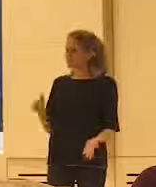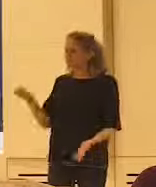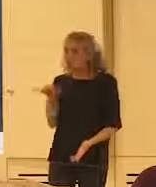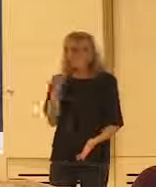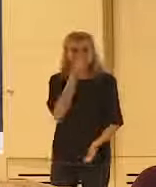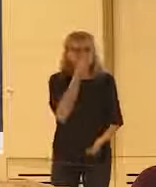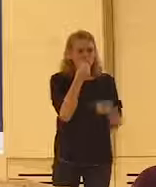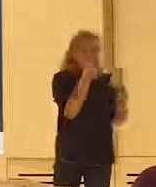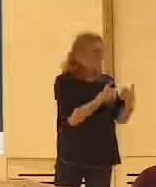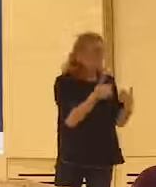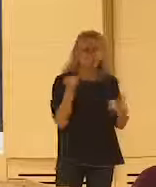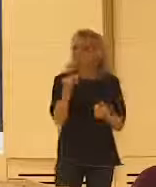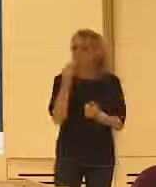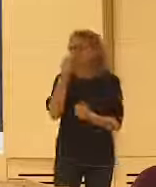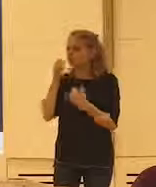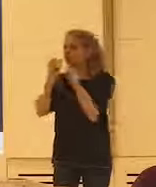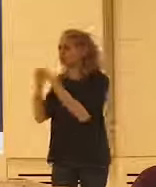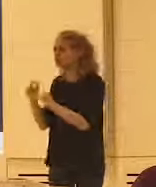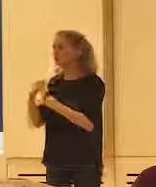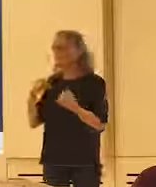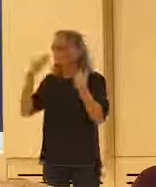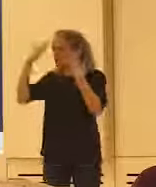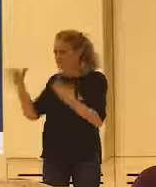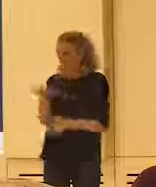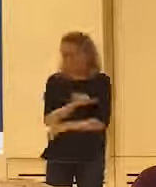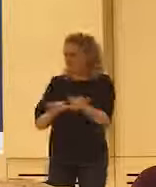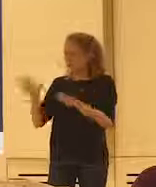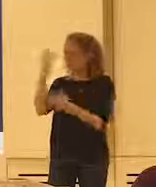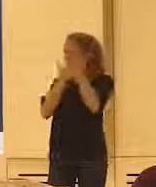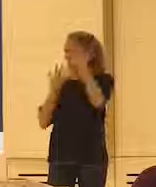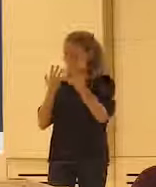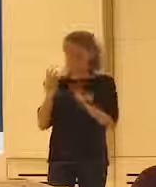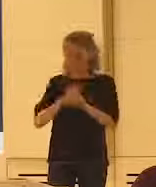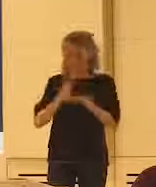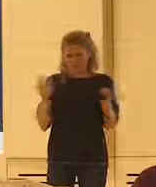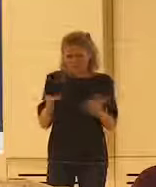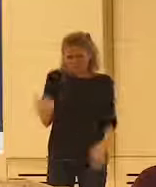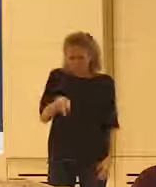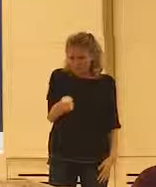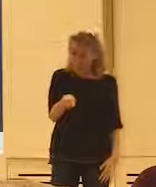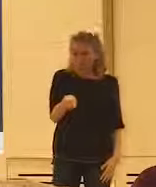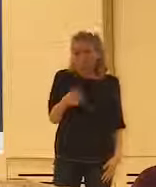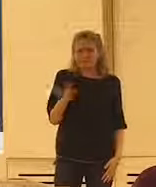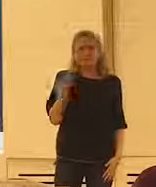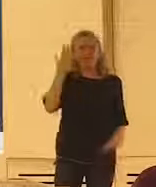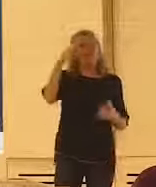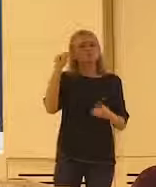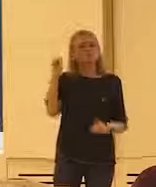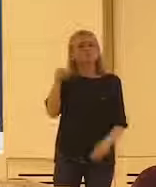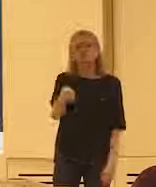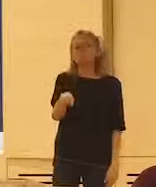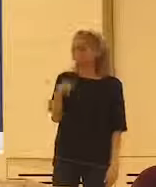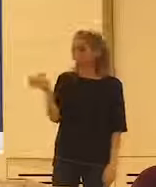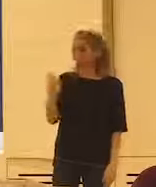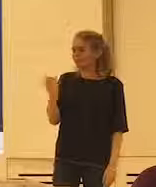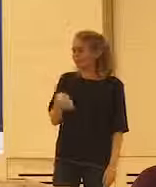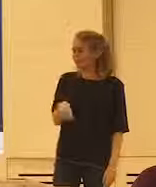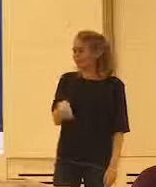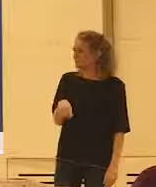that. Which food is good, which food is bad. People get confused about that. But all of that